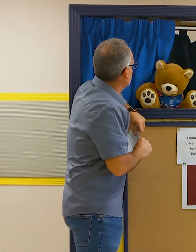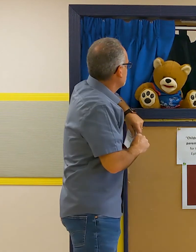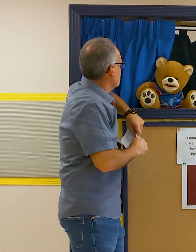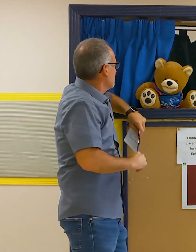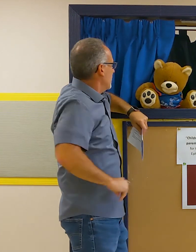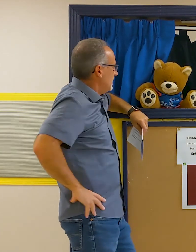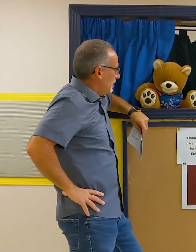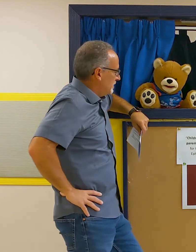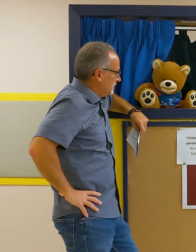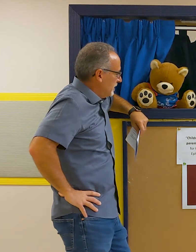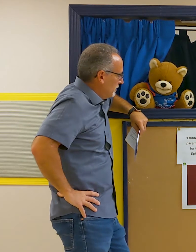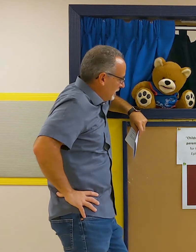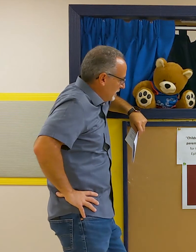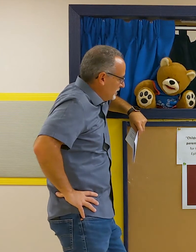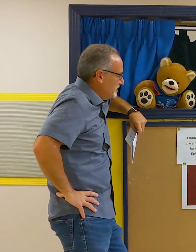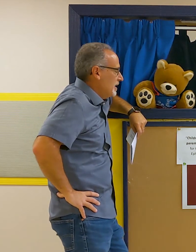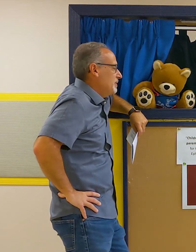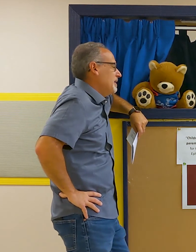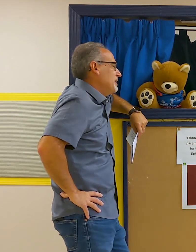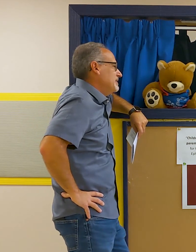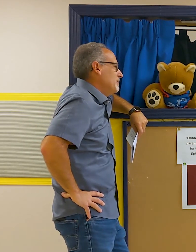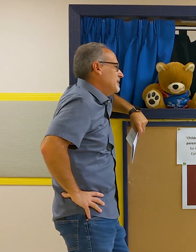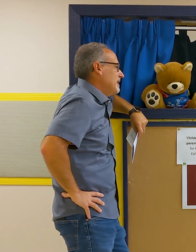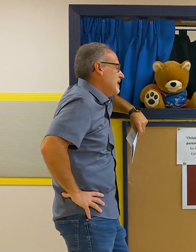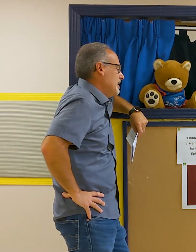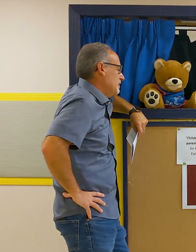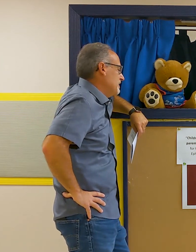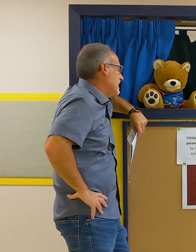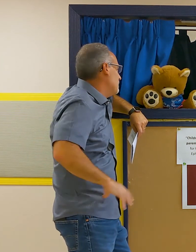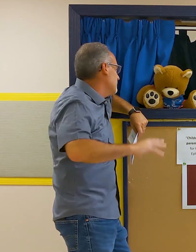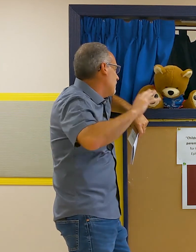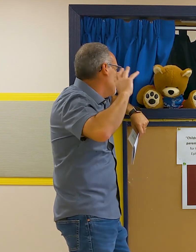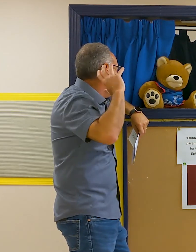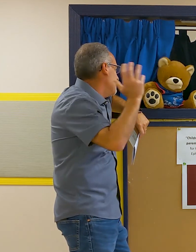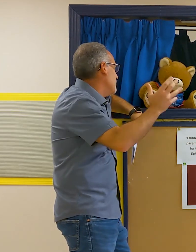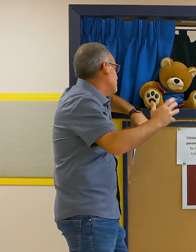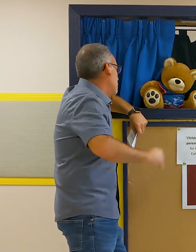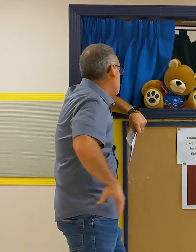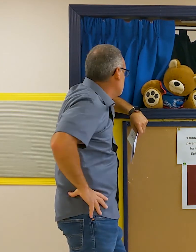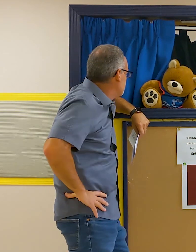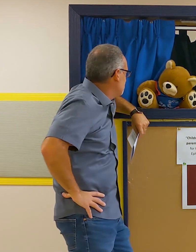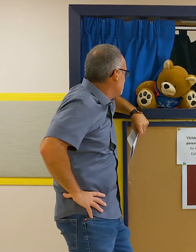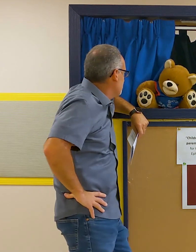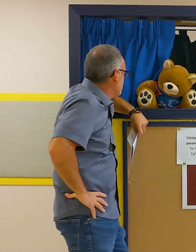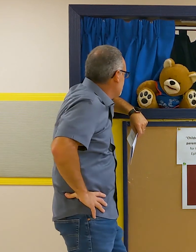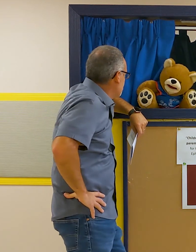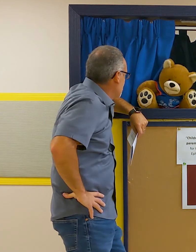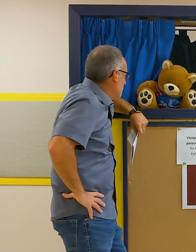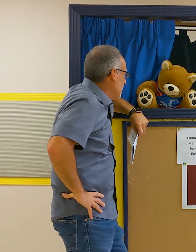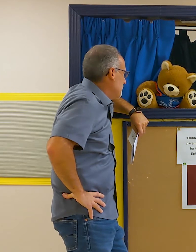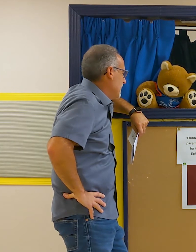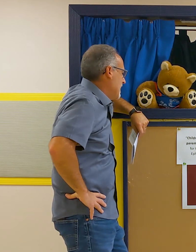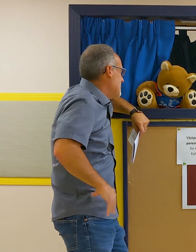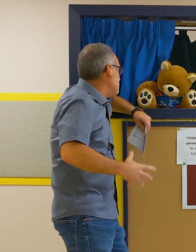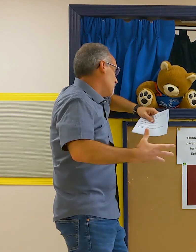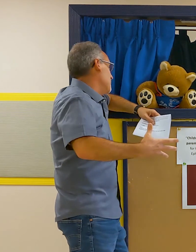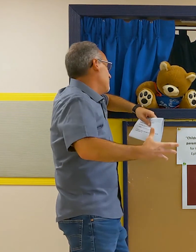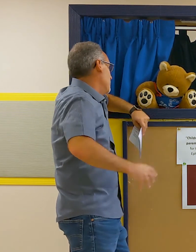ear. Ears. Ears start with that, but that's not what the kind of animal. This animal's got really big ears, though. Really big ones? Really big. And he's really big.